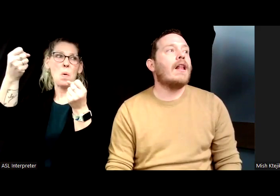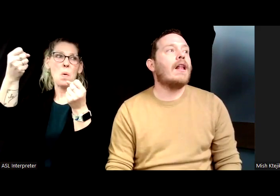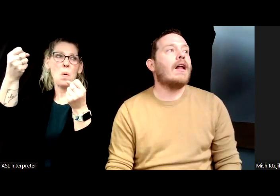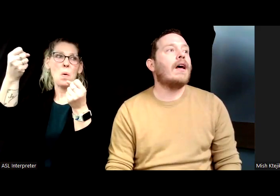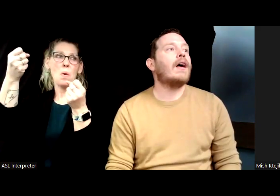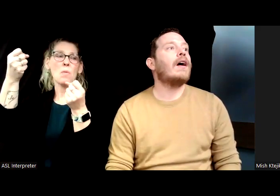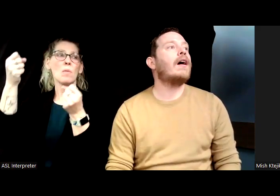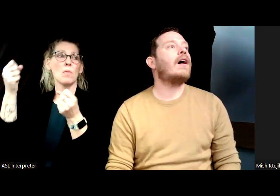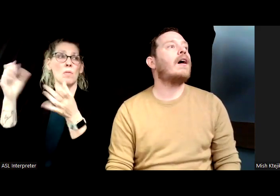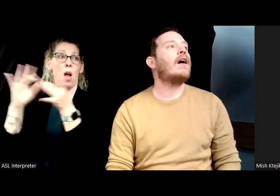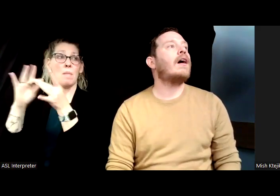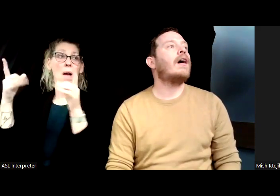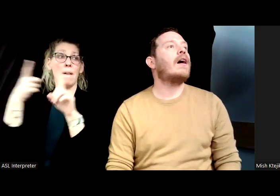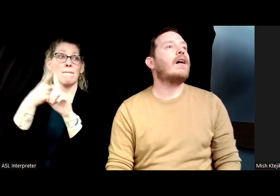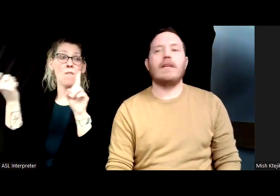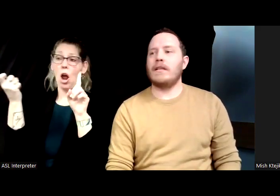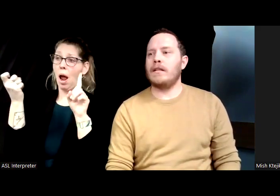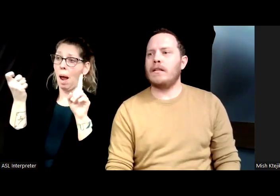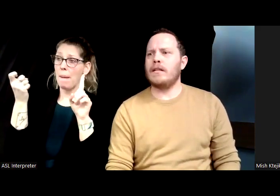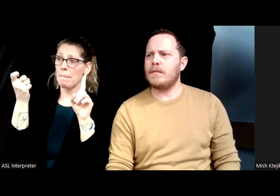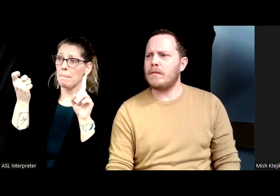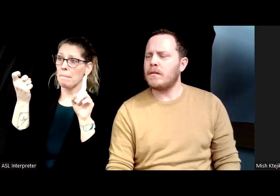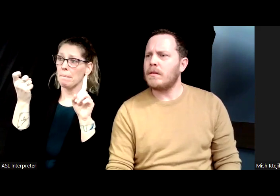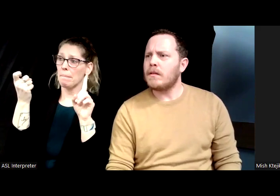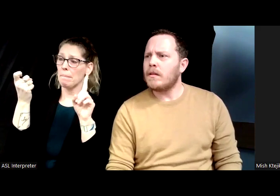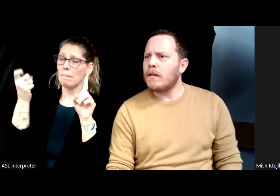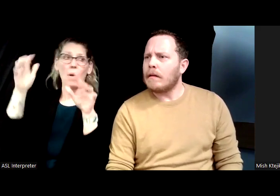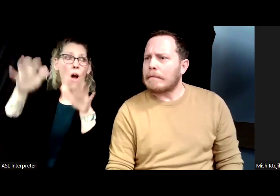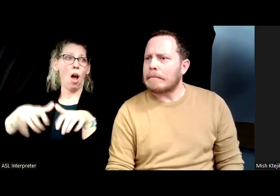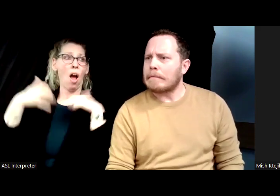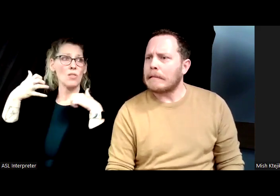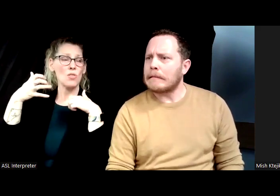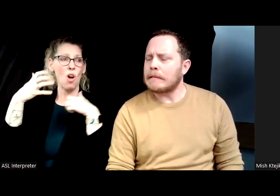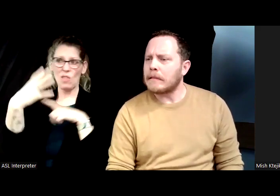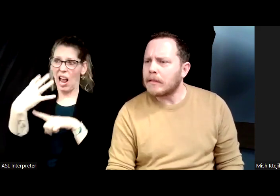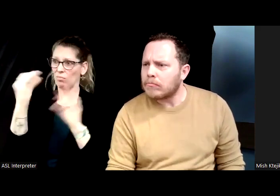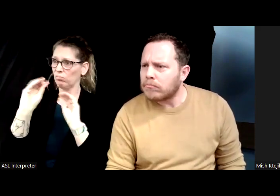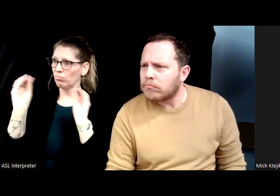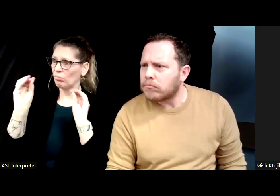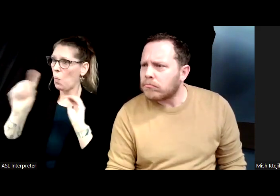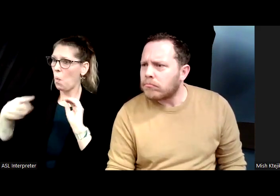Comment from the audience, the camera is not on in the meeting, but only audio, is that right?